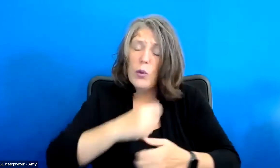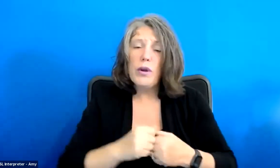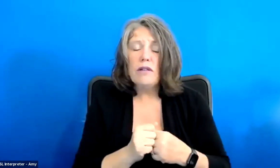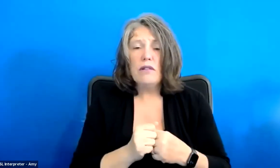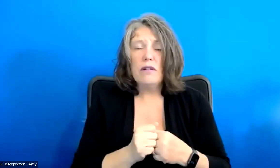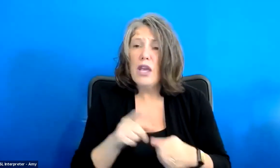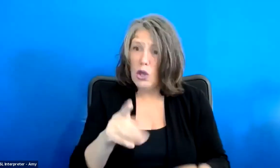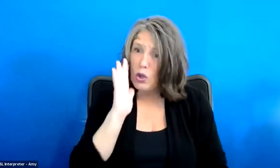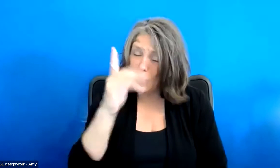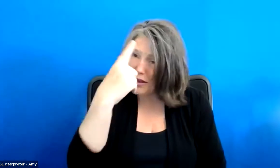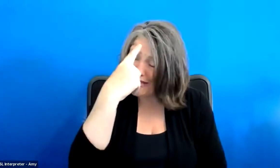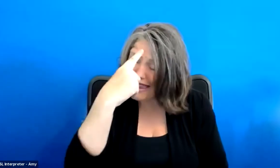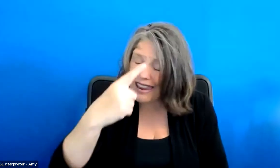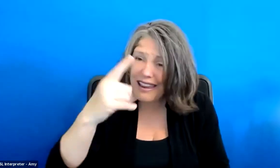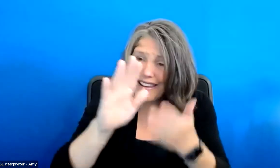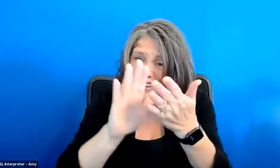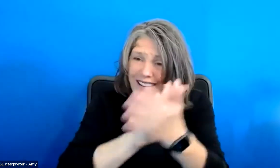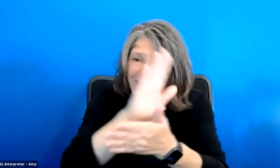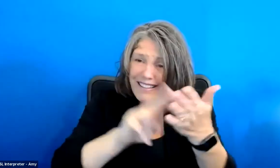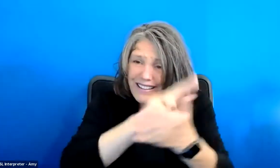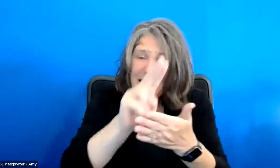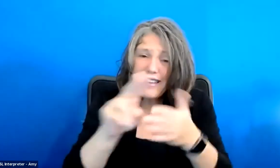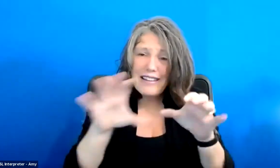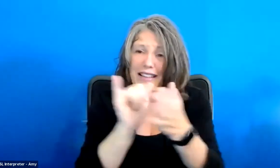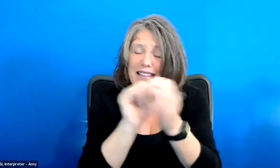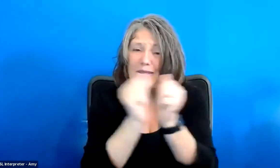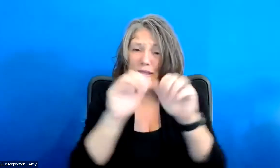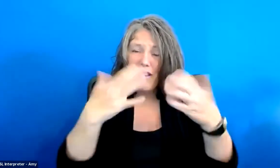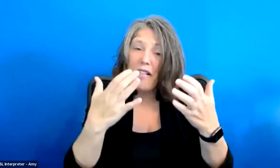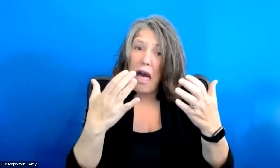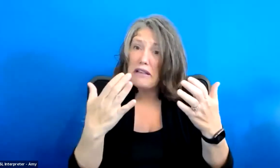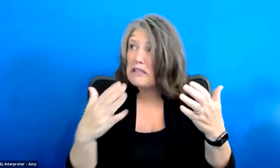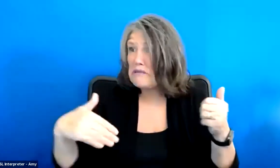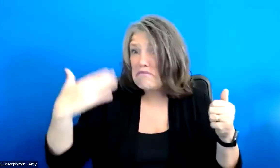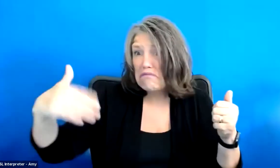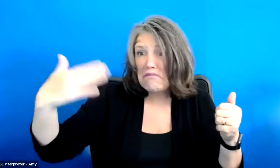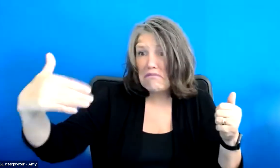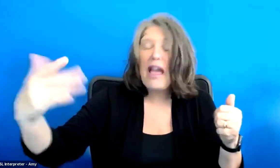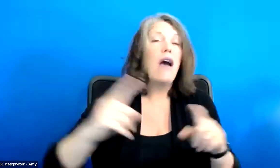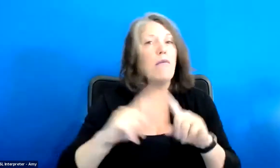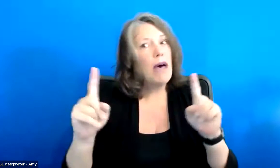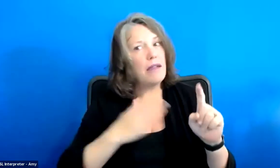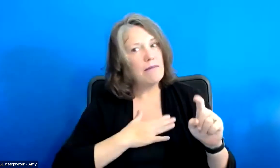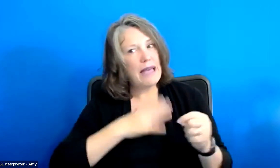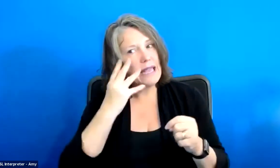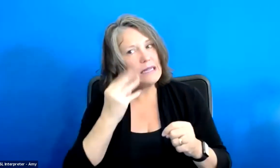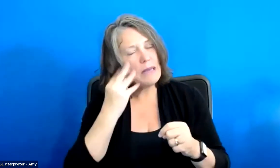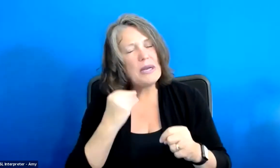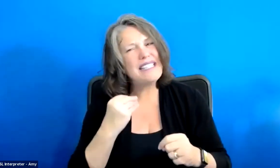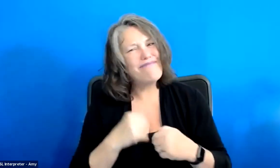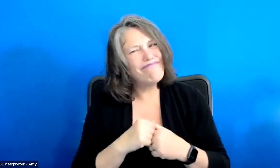You would think higher education does this with their classes on a periodic basis, but I have found that's not